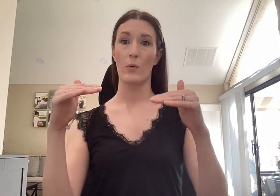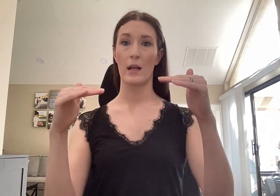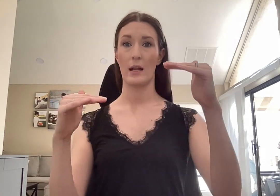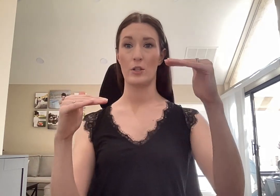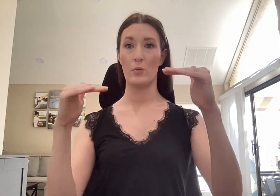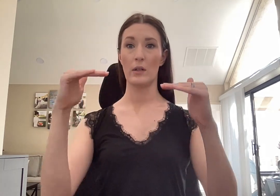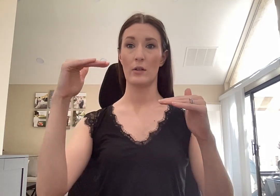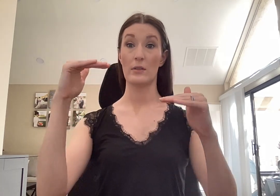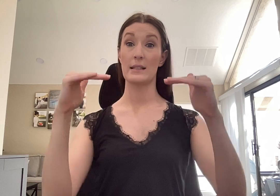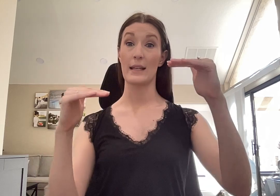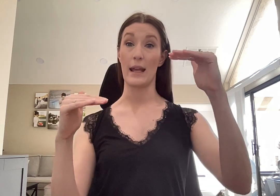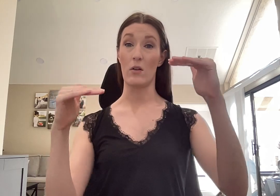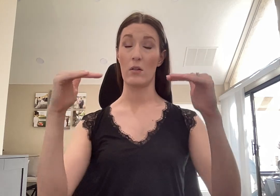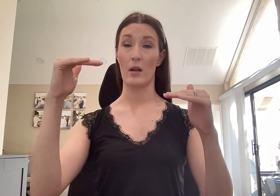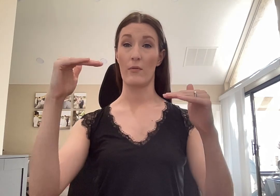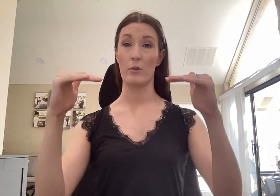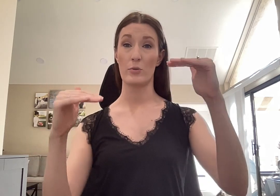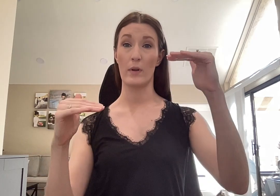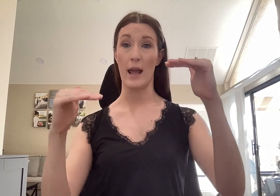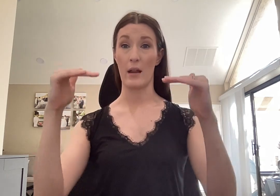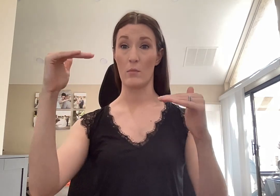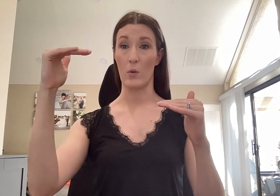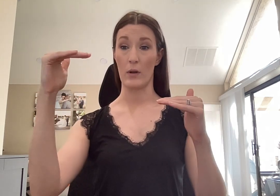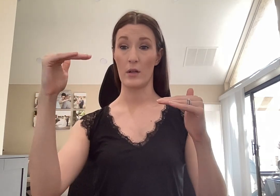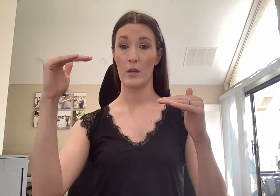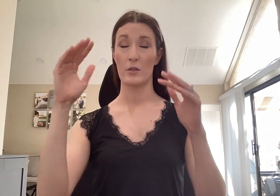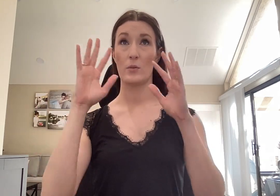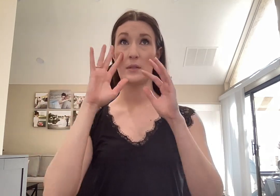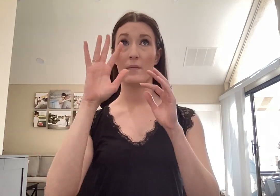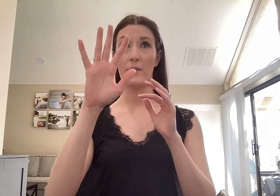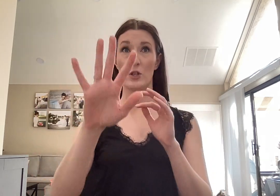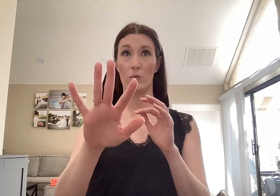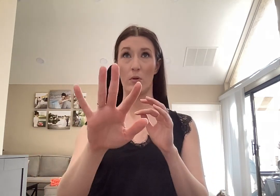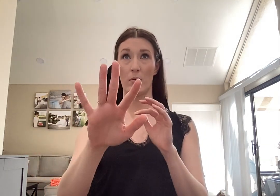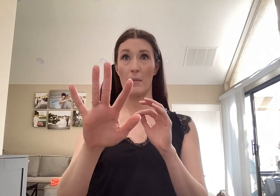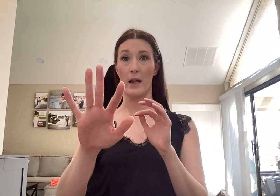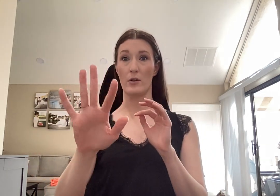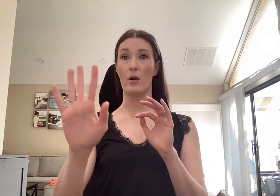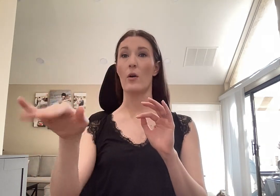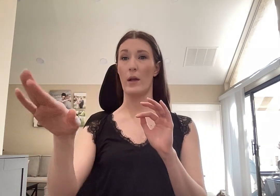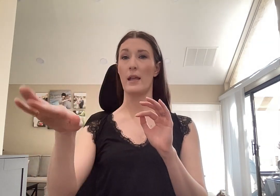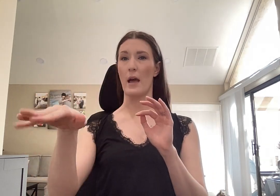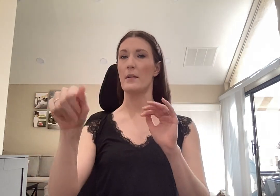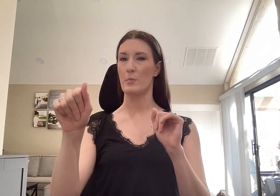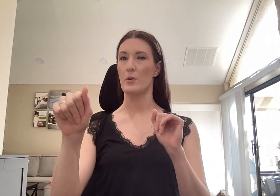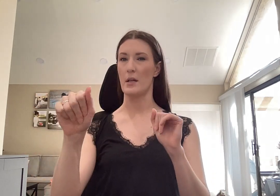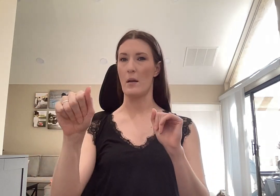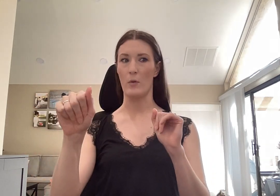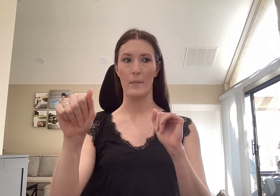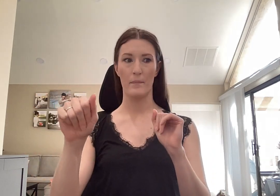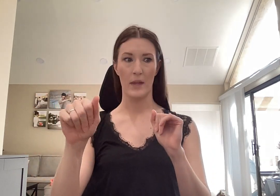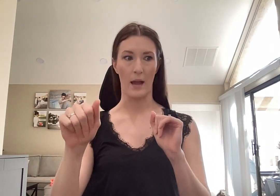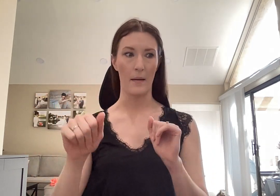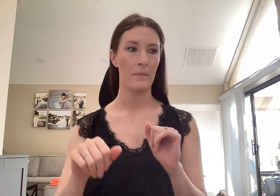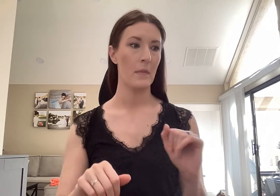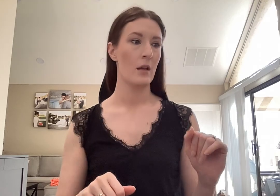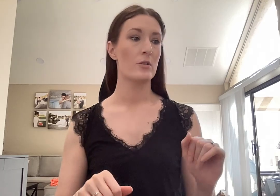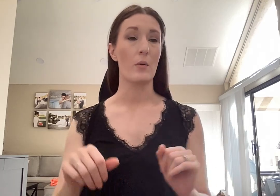going to do a little scale of which one had more. So it's a visual reminder. Okay, yeah, this person had more. Okay, so we